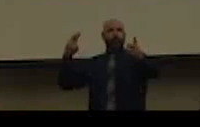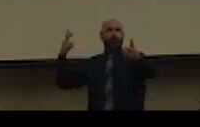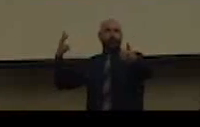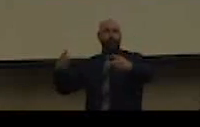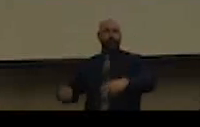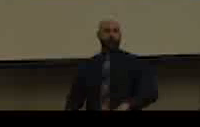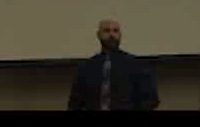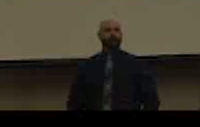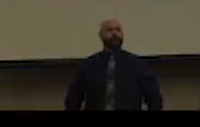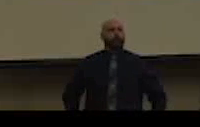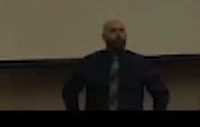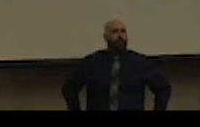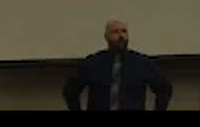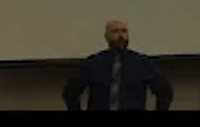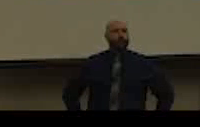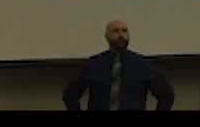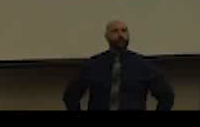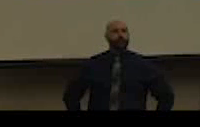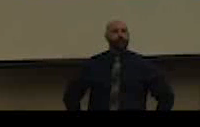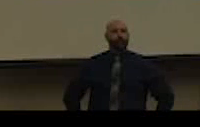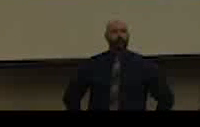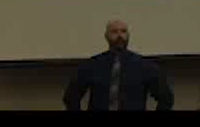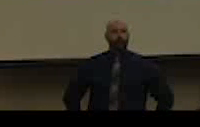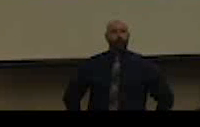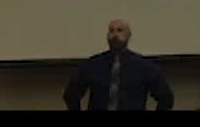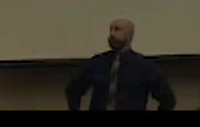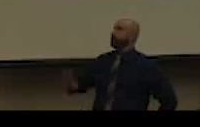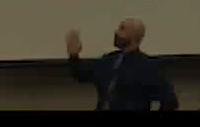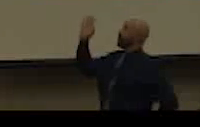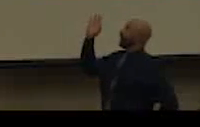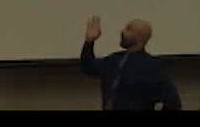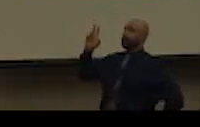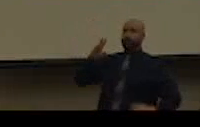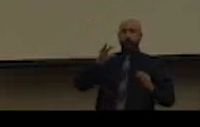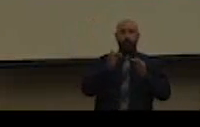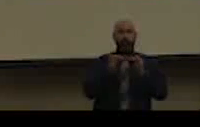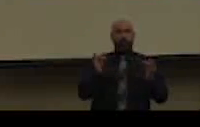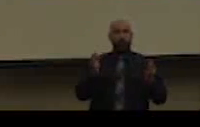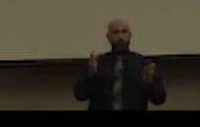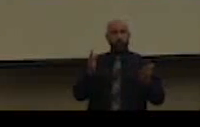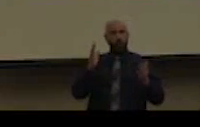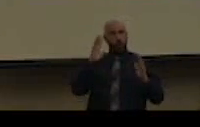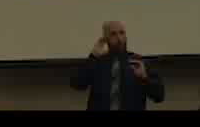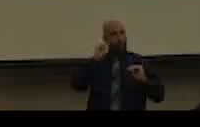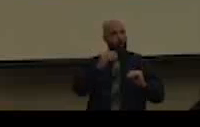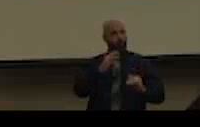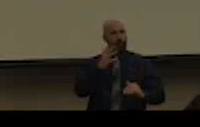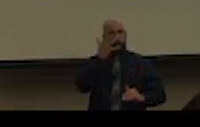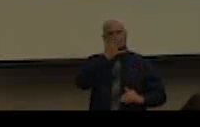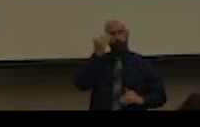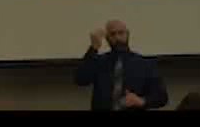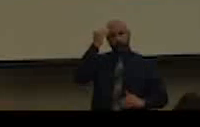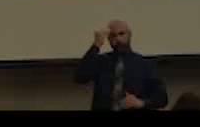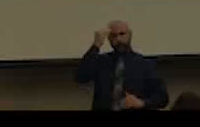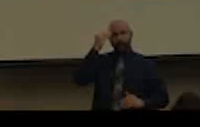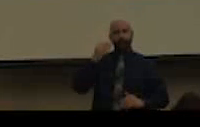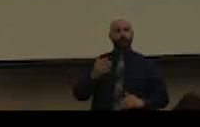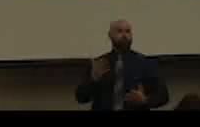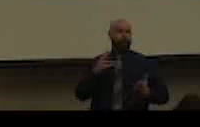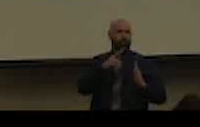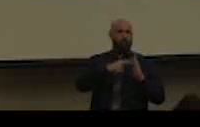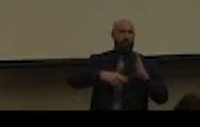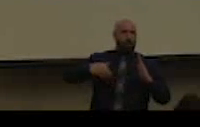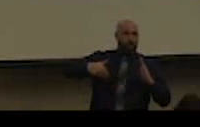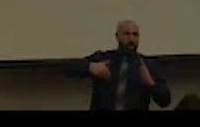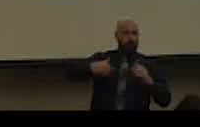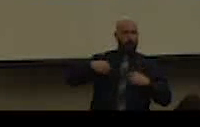and hopefully this language looks familiar, although maybe you haven't read it in a while. Last year, one of the things we talked about in this group was, of course, there's